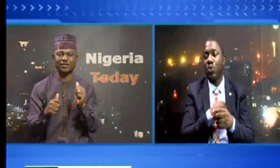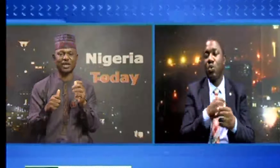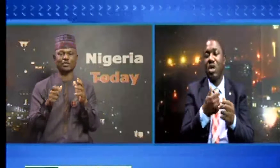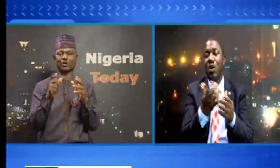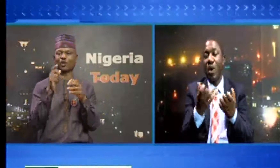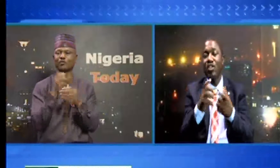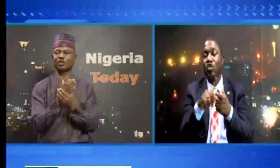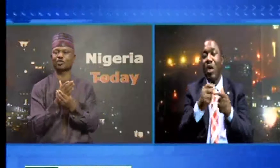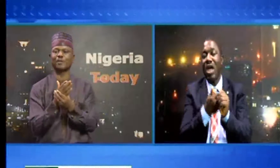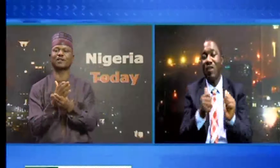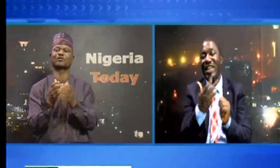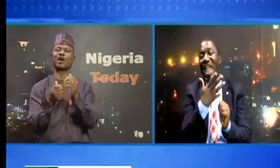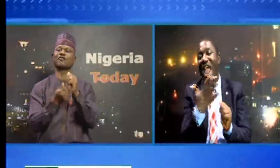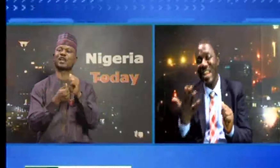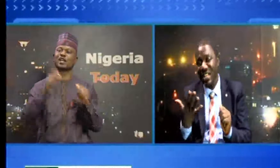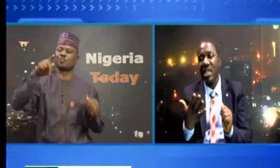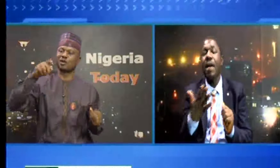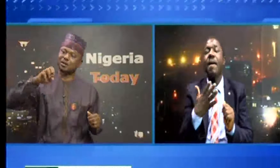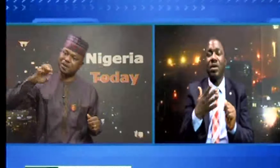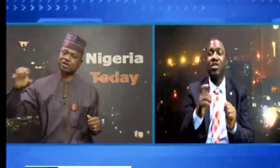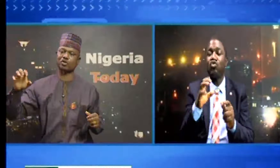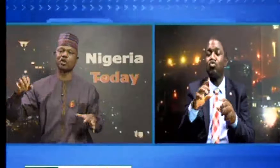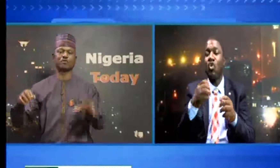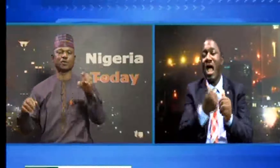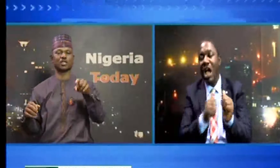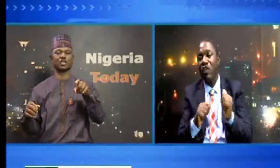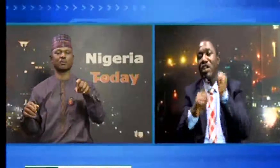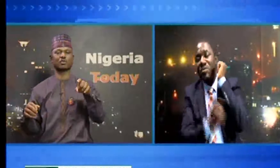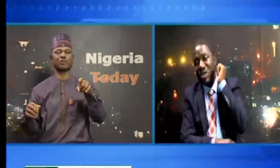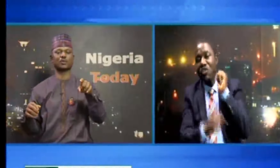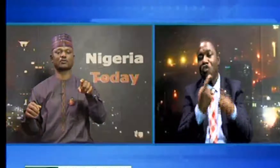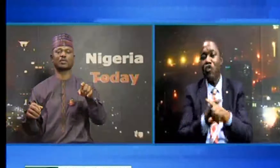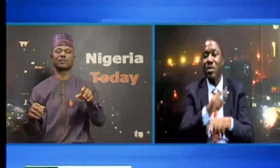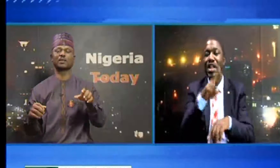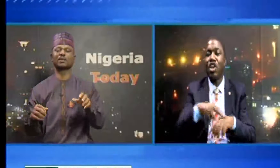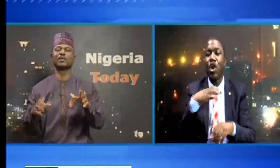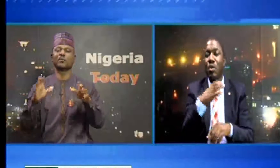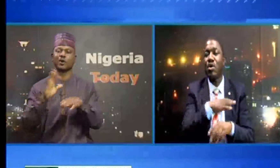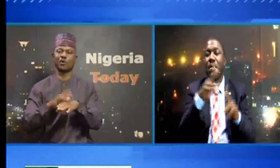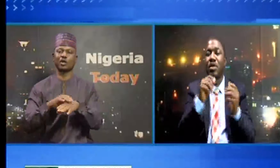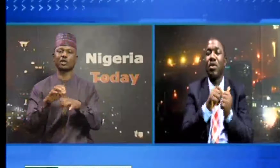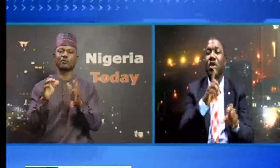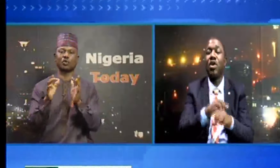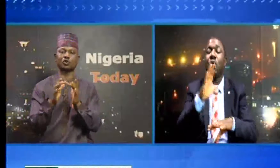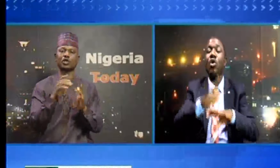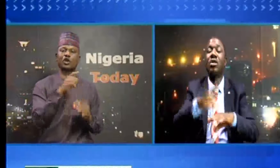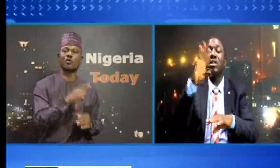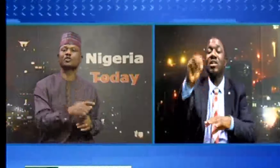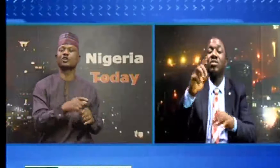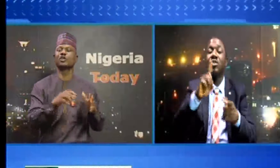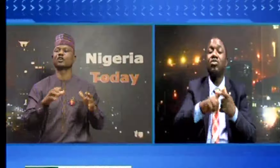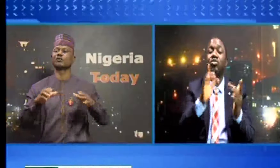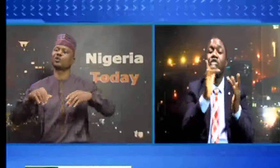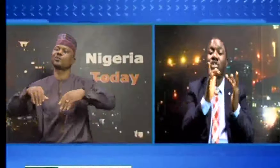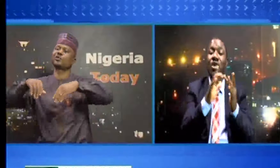any distraction and to avoid disturbance and to avoid any punitive measures from the National Commission for Persons with Disabilities, we are calling on them to consult the